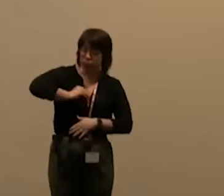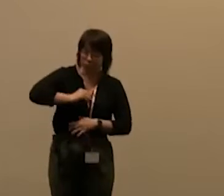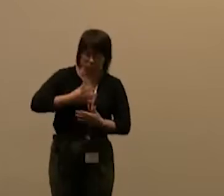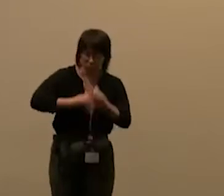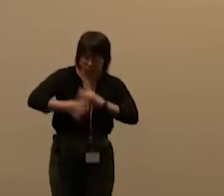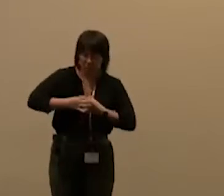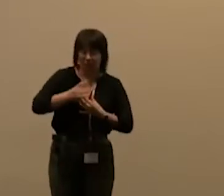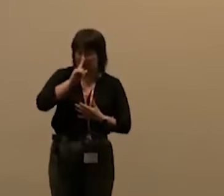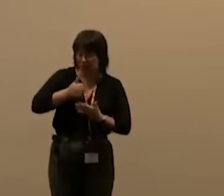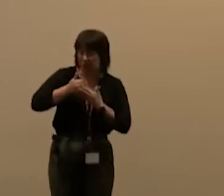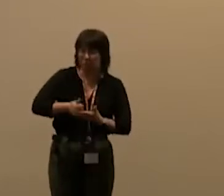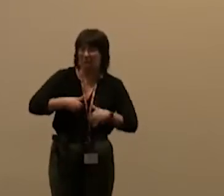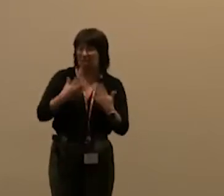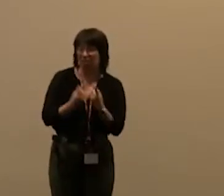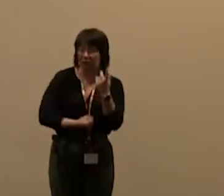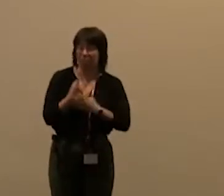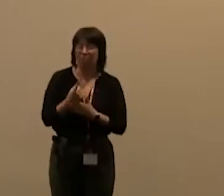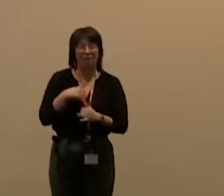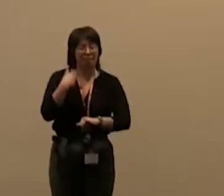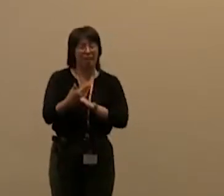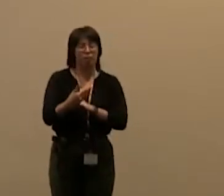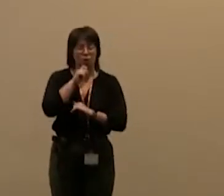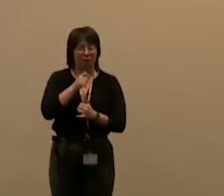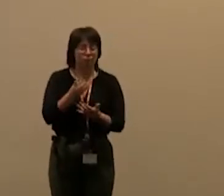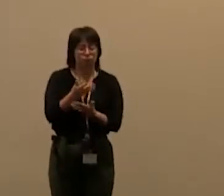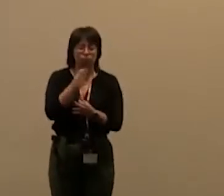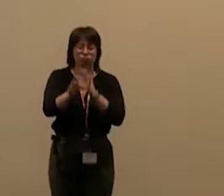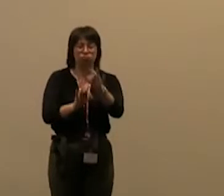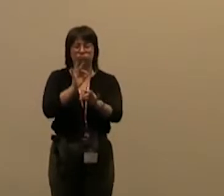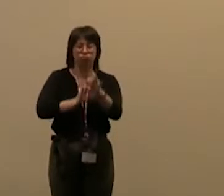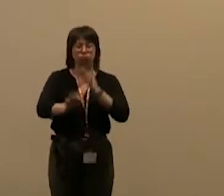with anything that might come up. And of course, we'll have time for questions after this as well.